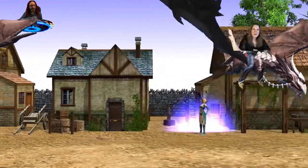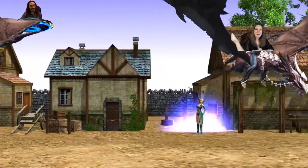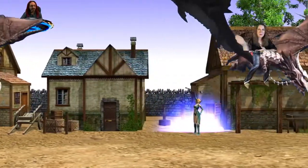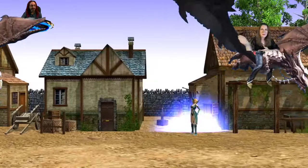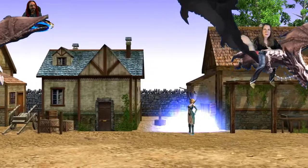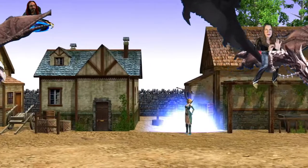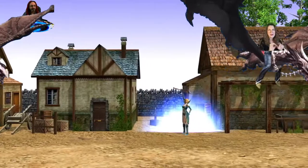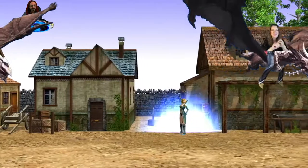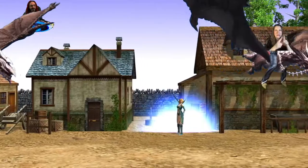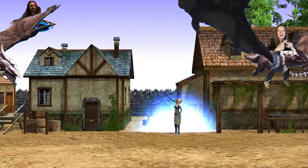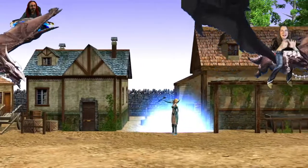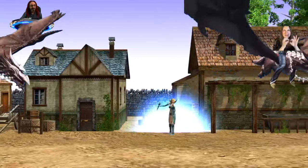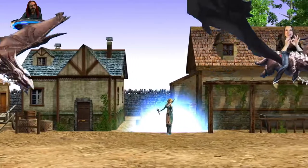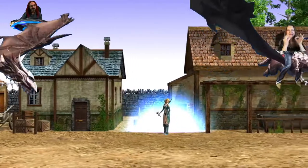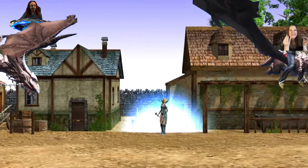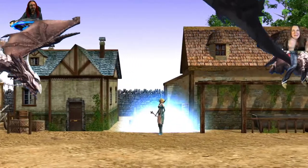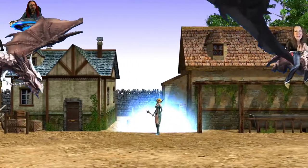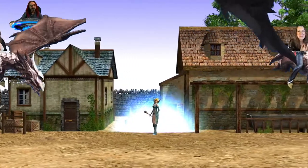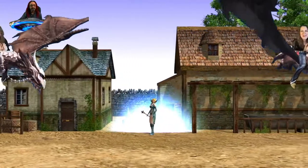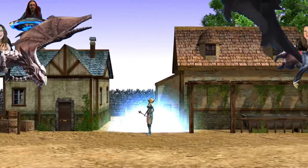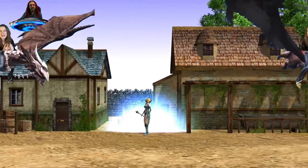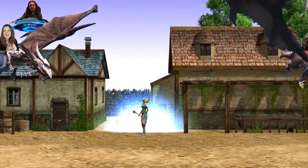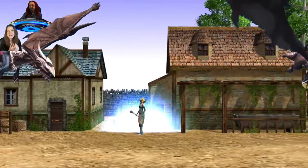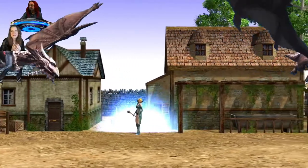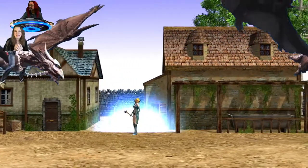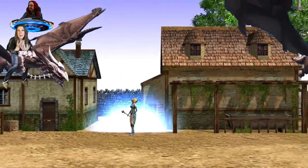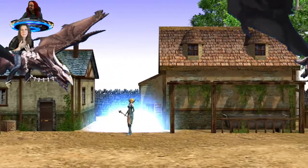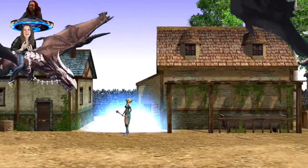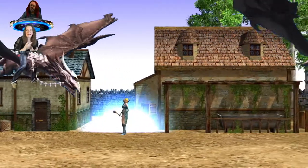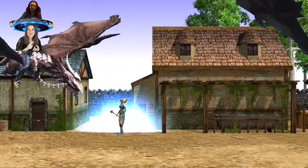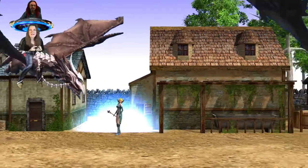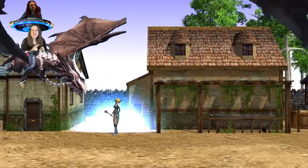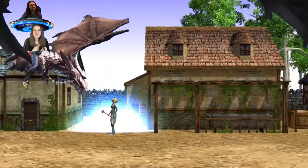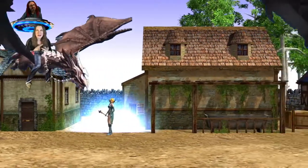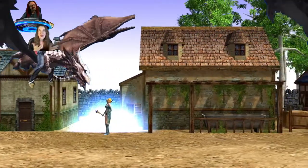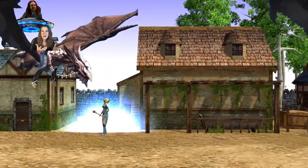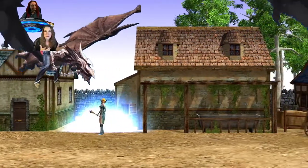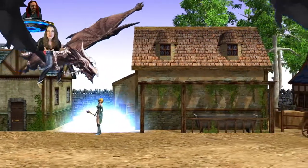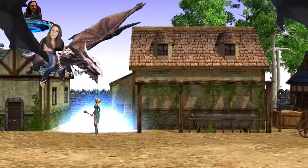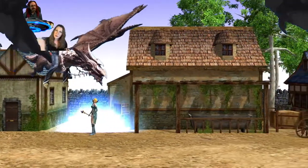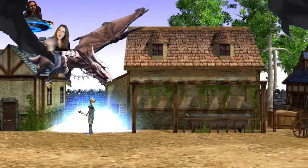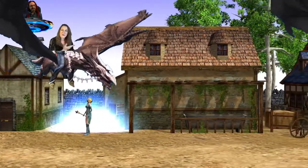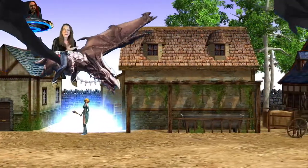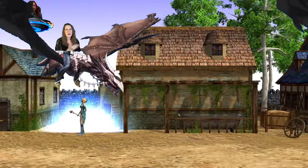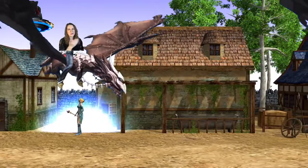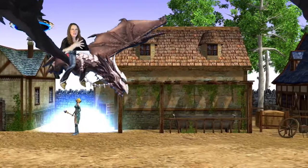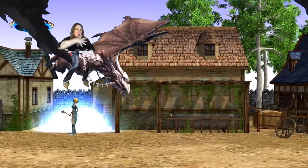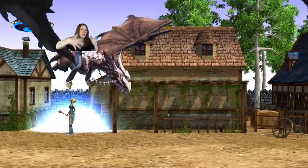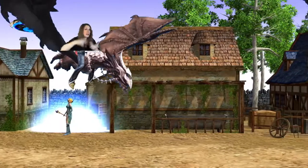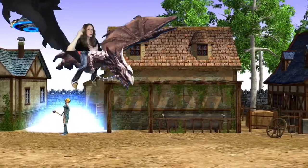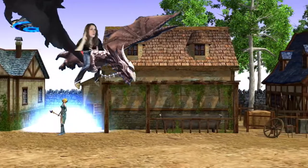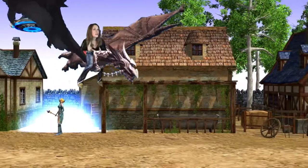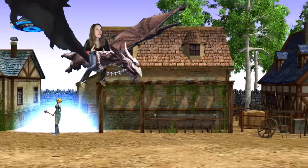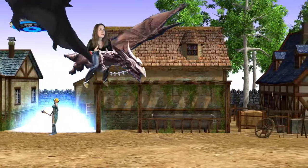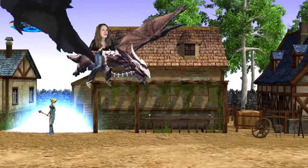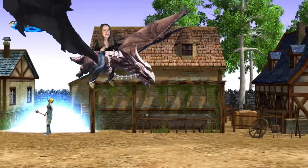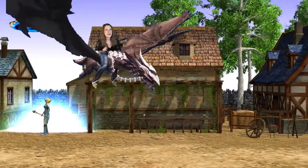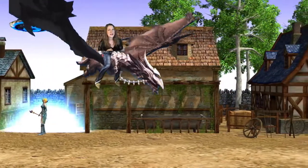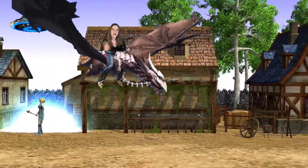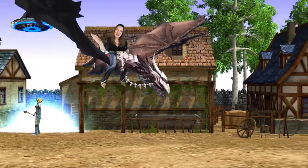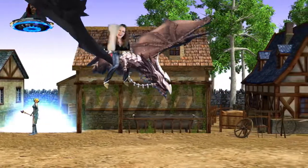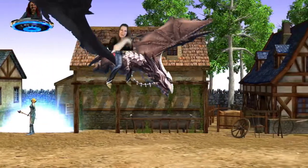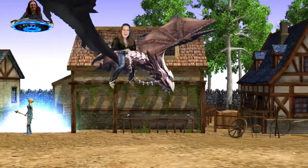Welcome, welcome, welcome, friends and family, my lovers and lurkers. Welcome to Hanging with